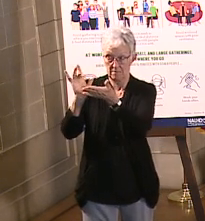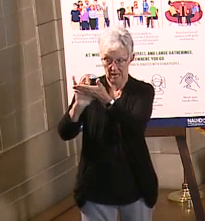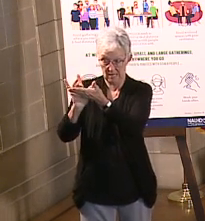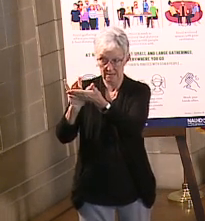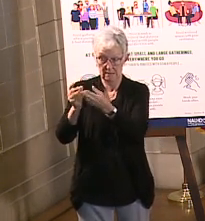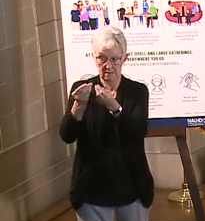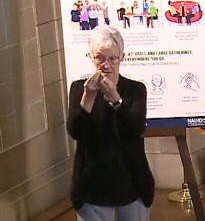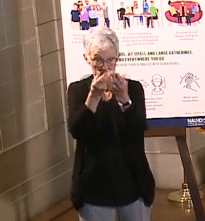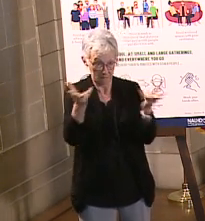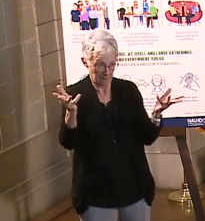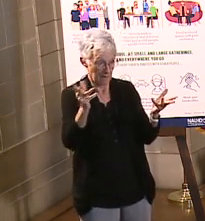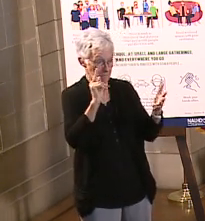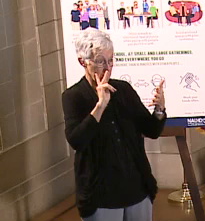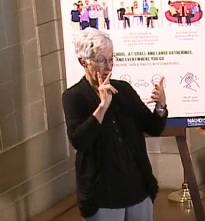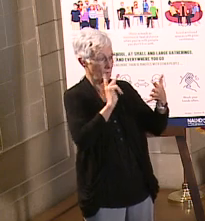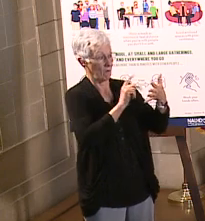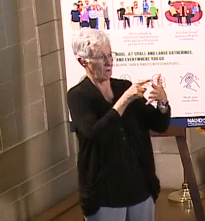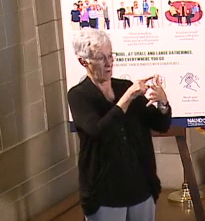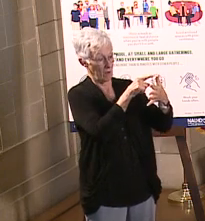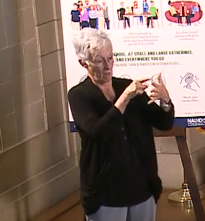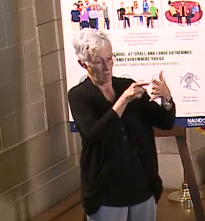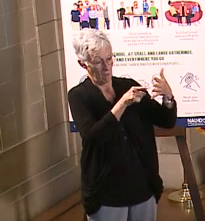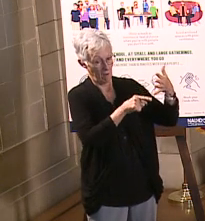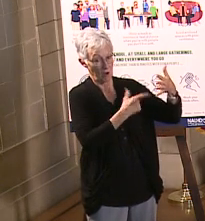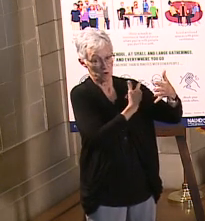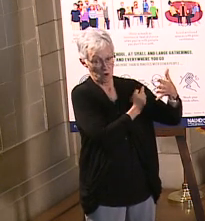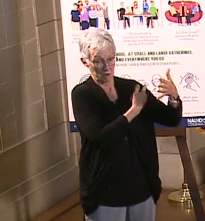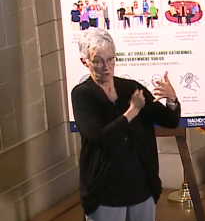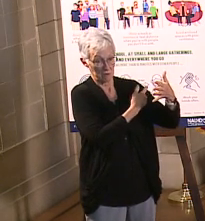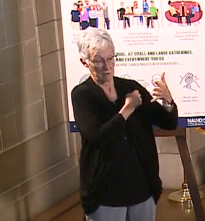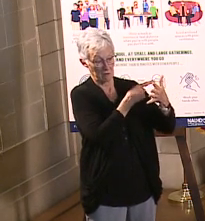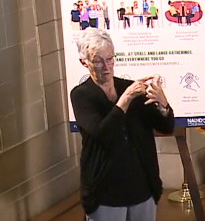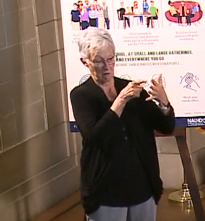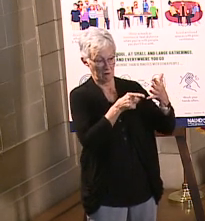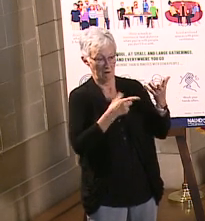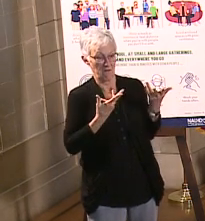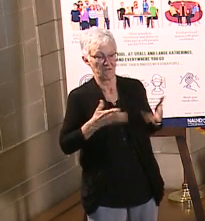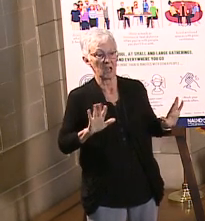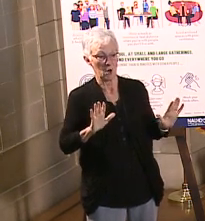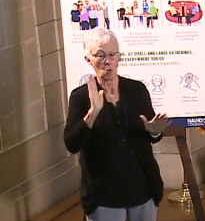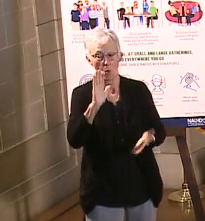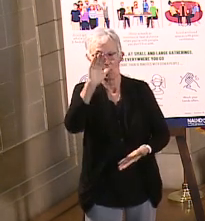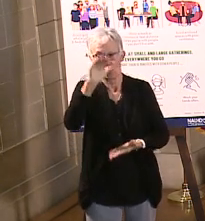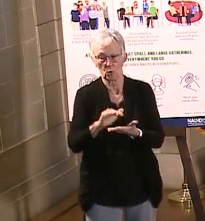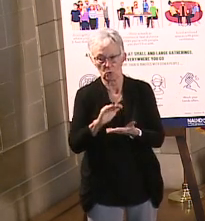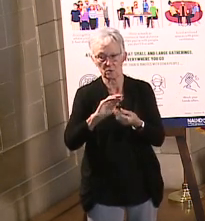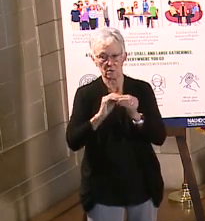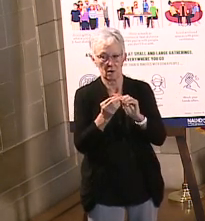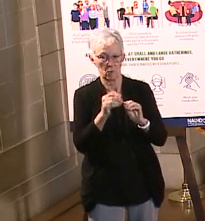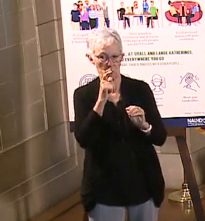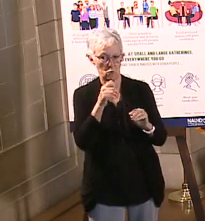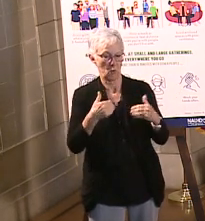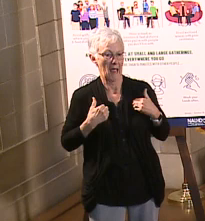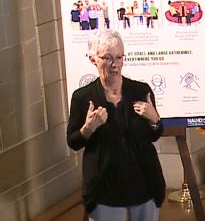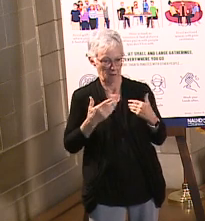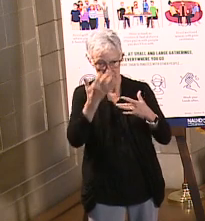ultimately really, take down this virus. Yeah, Martha. What,